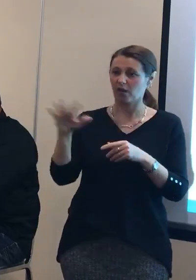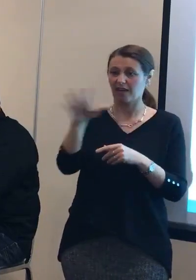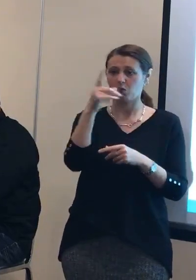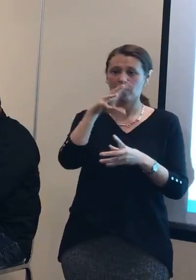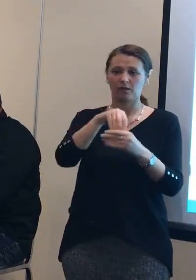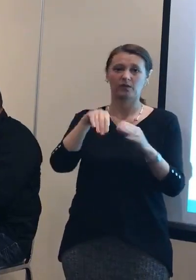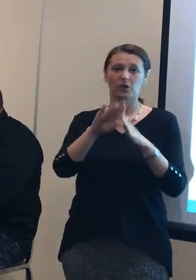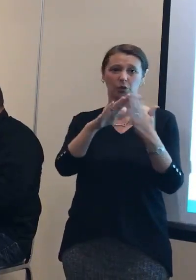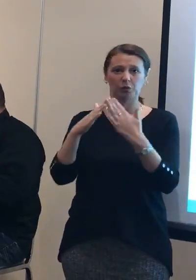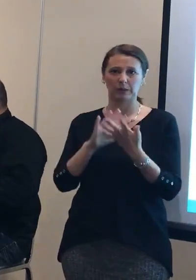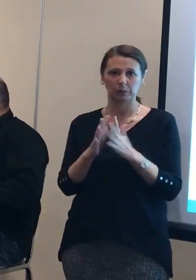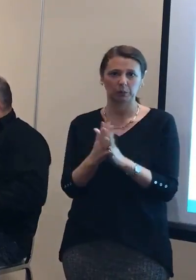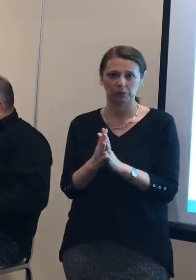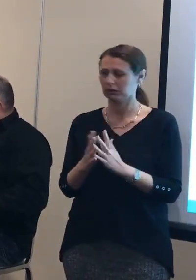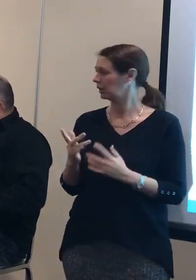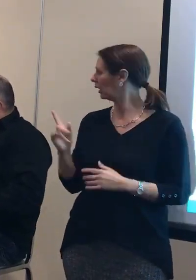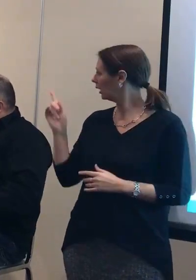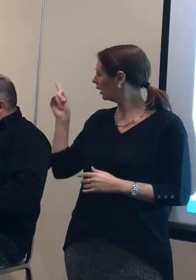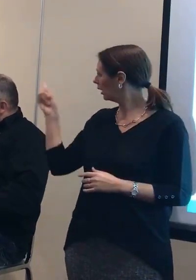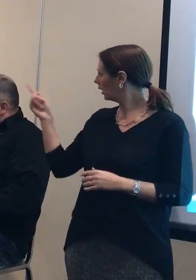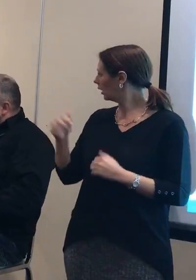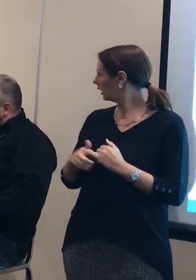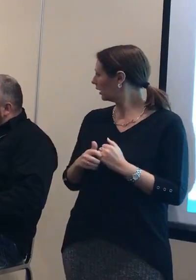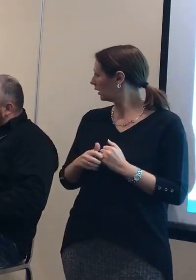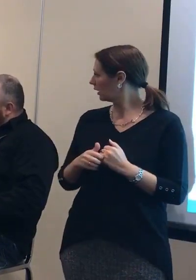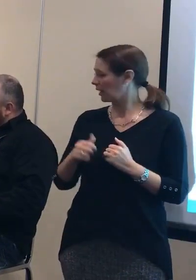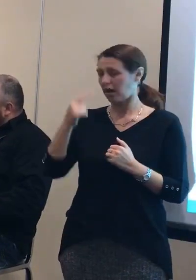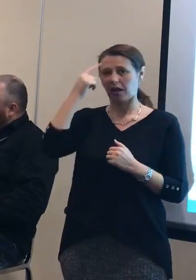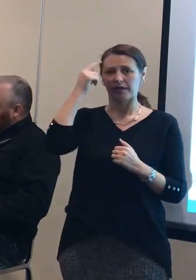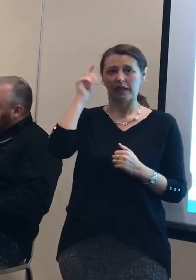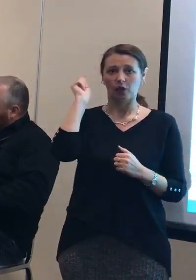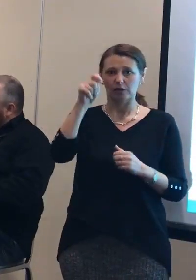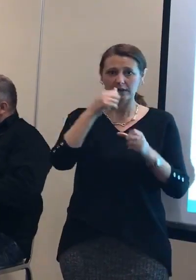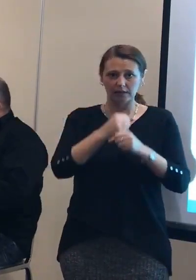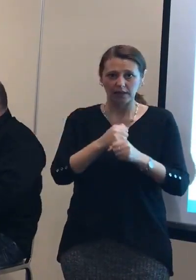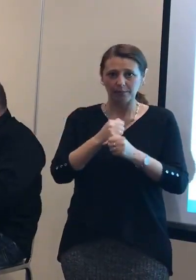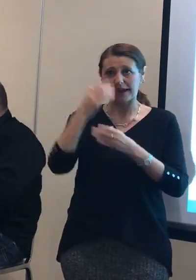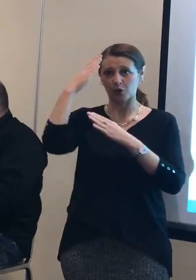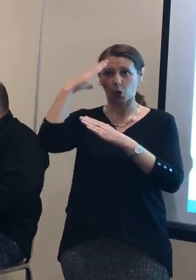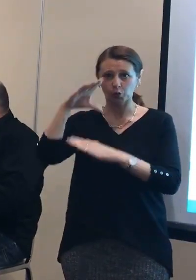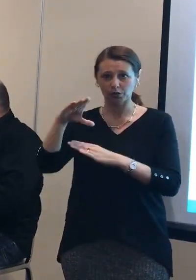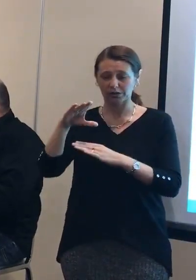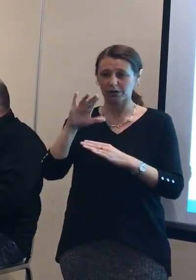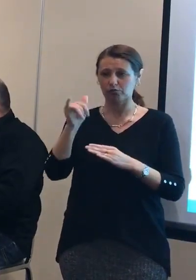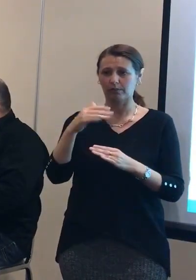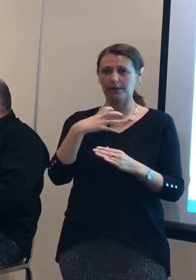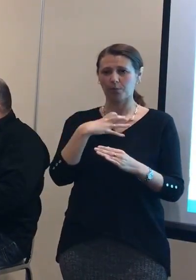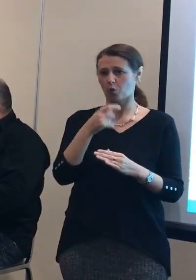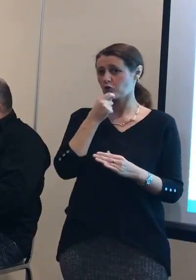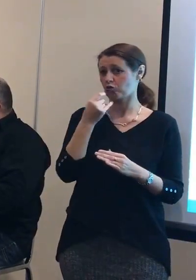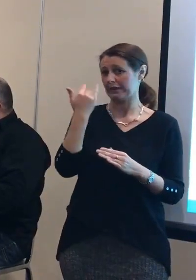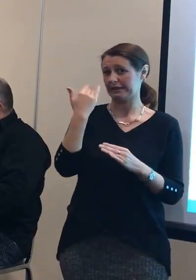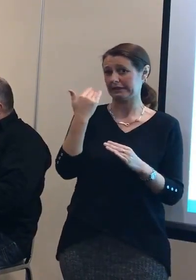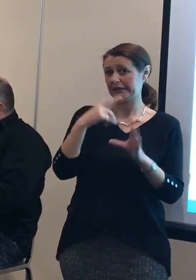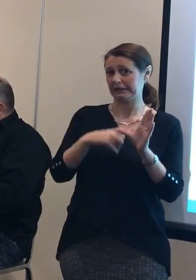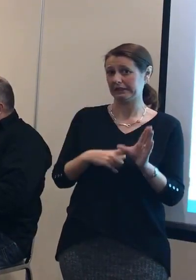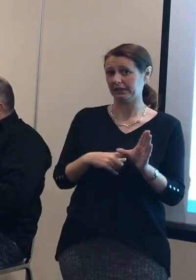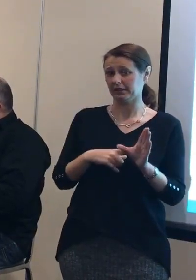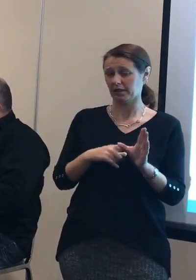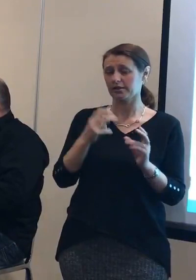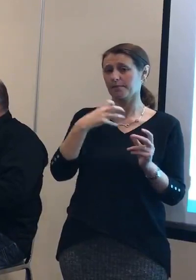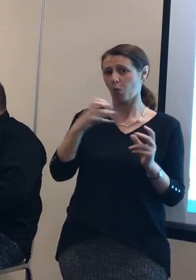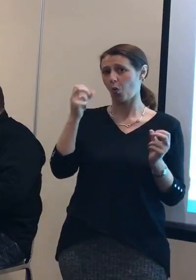community? Yeah, I think our tennis clubs and coaches, probably more in recent years, have become a lot more